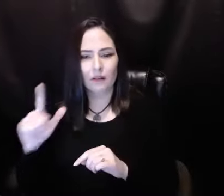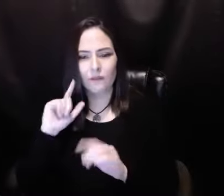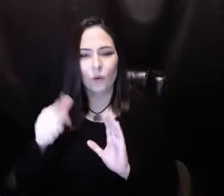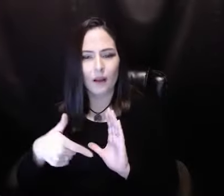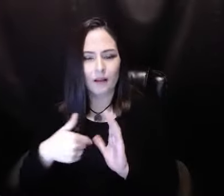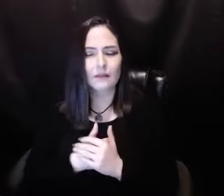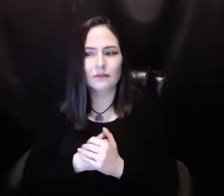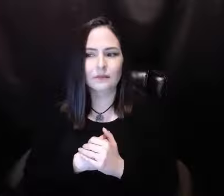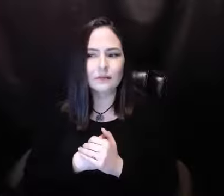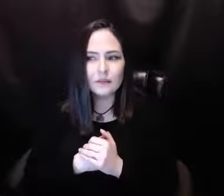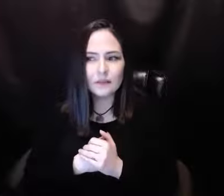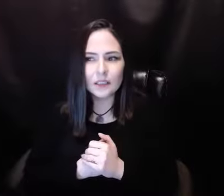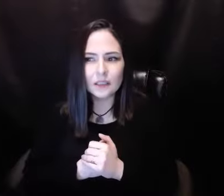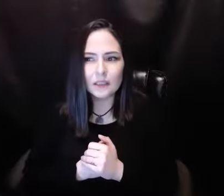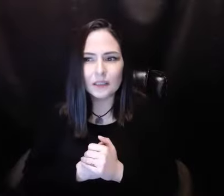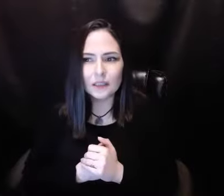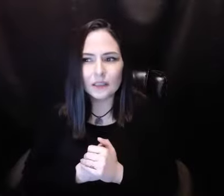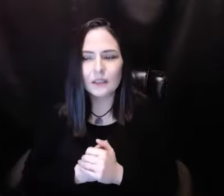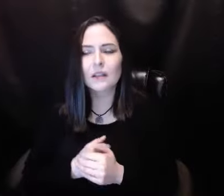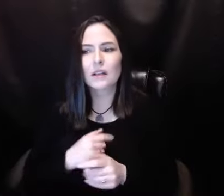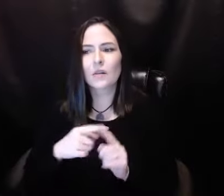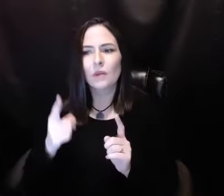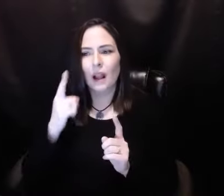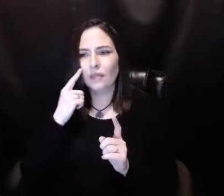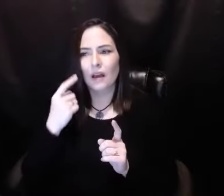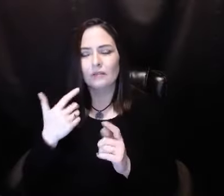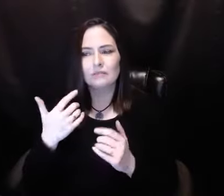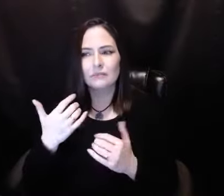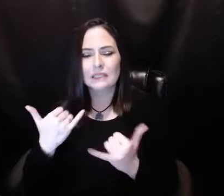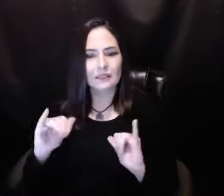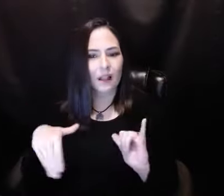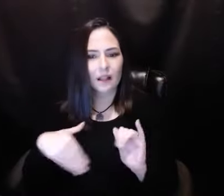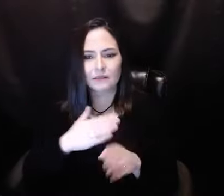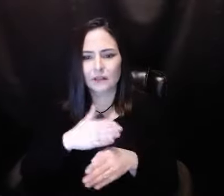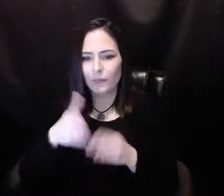while. And what Al-Anon is, I told him what it was. You have the 12 steps.